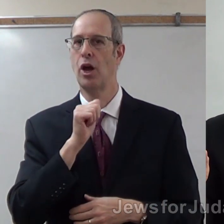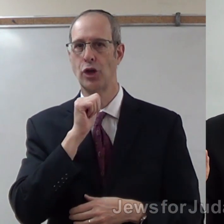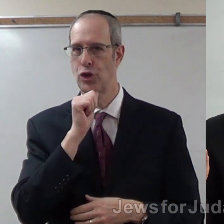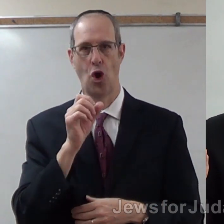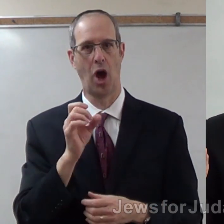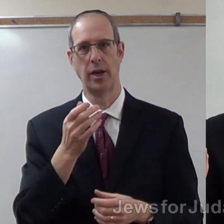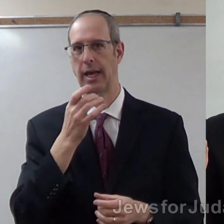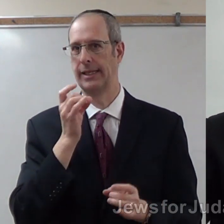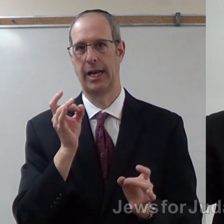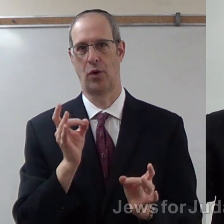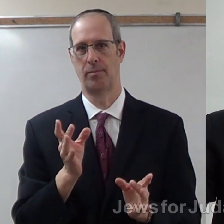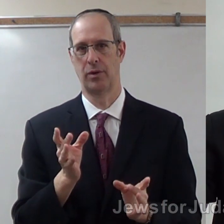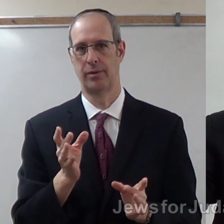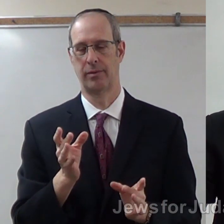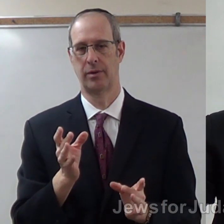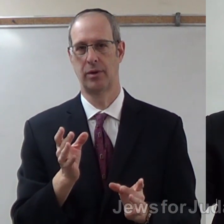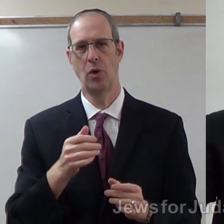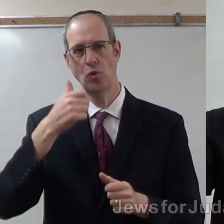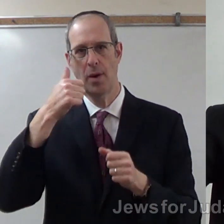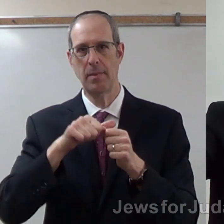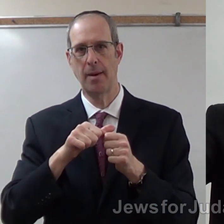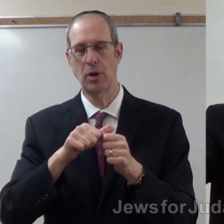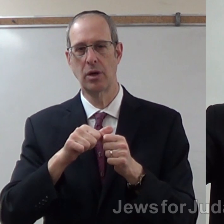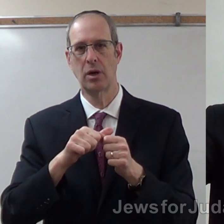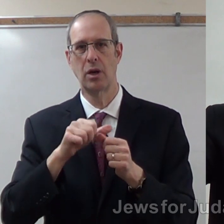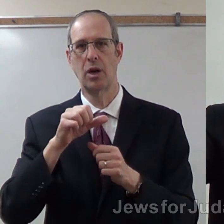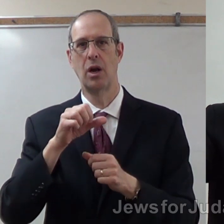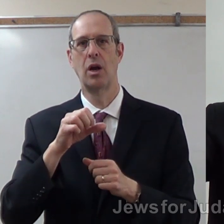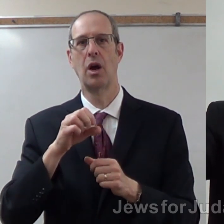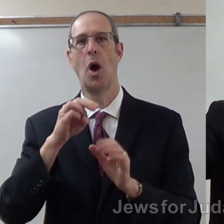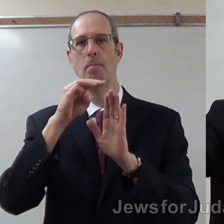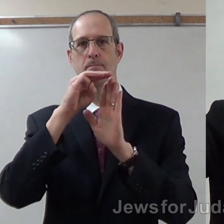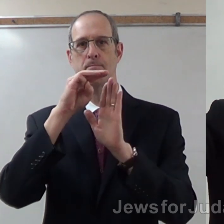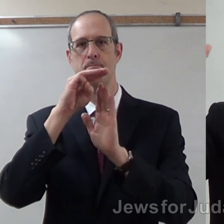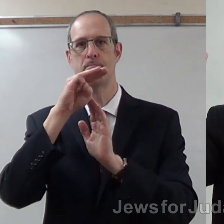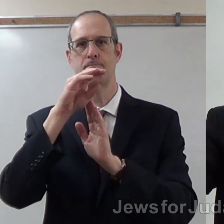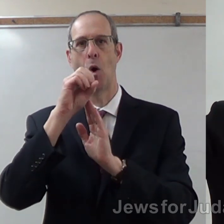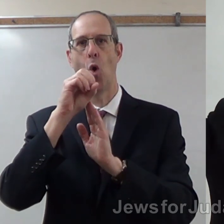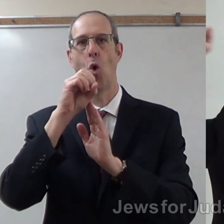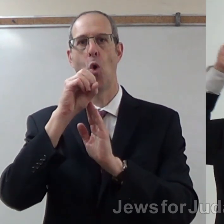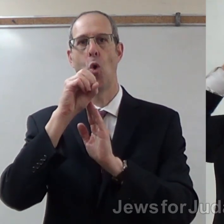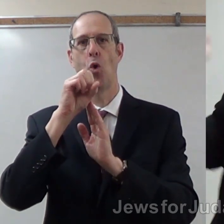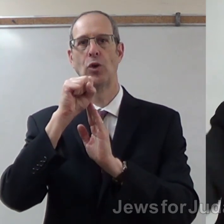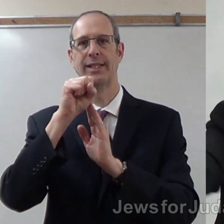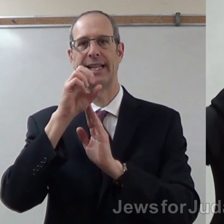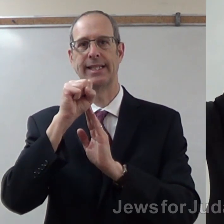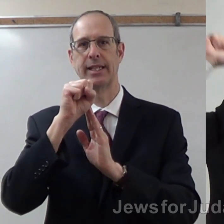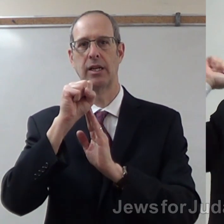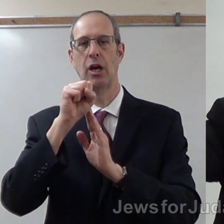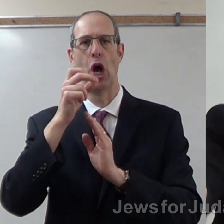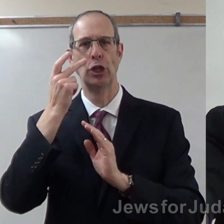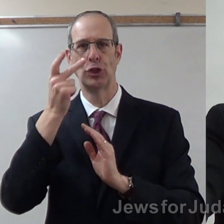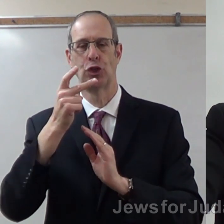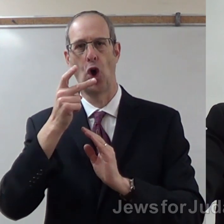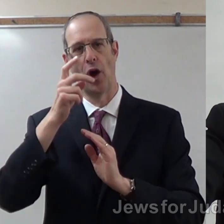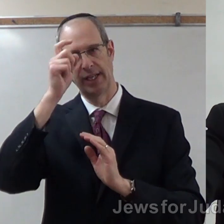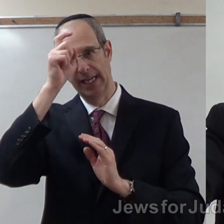terrible. Remember when Moses saw the Egyptian beating the